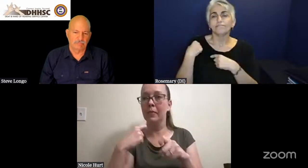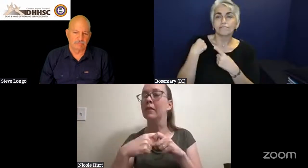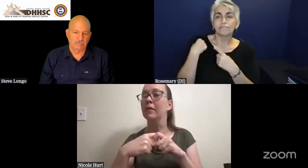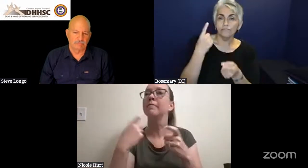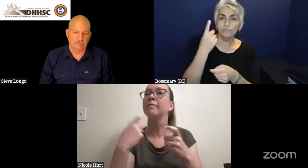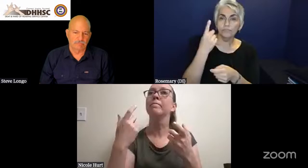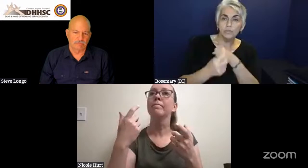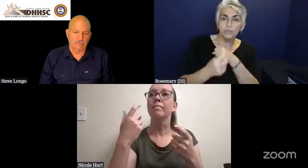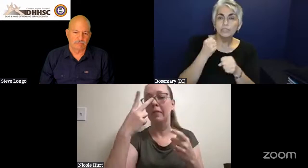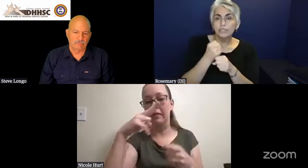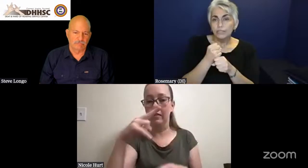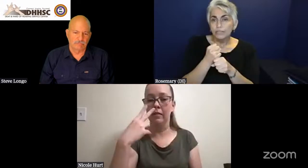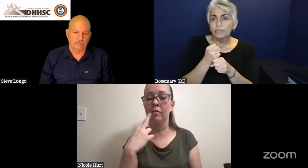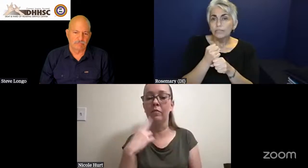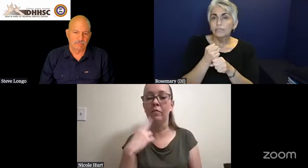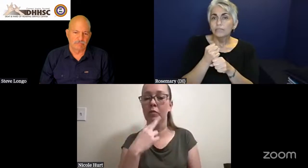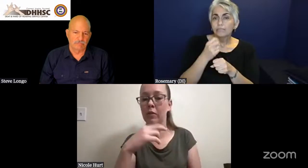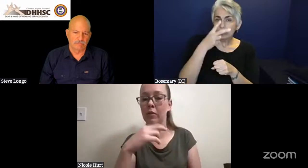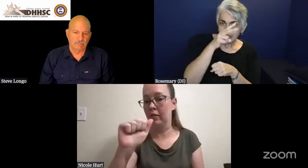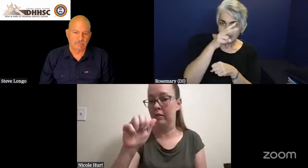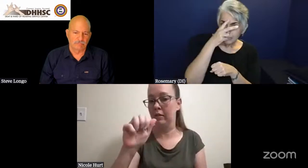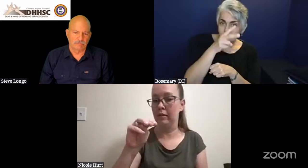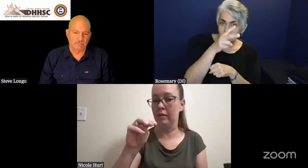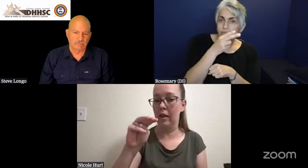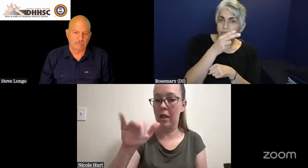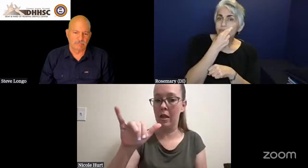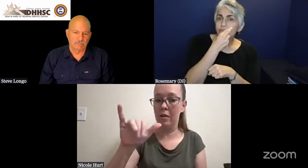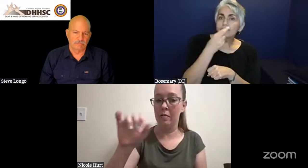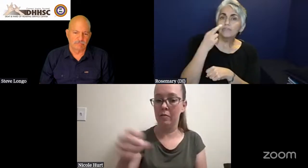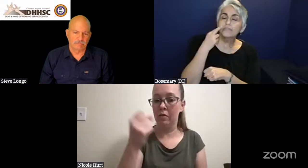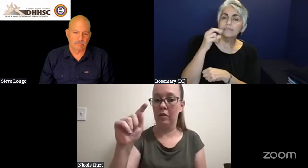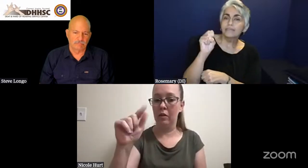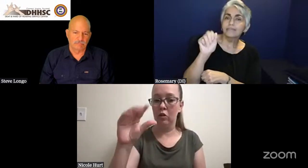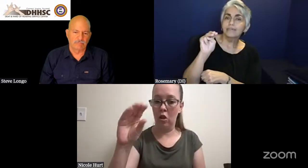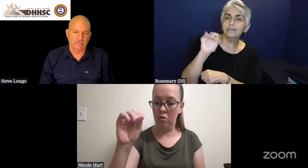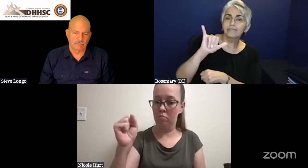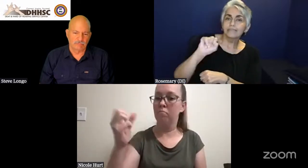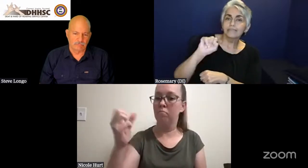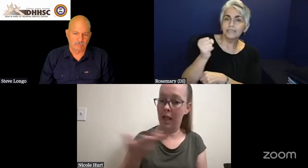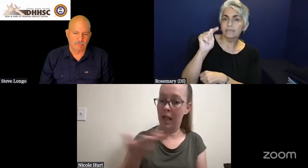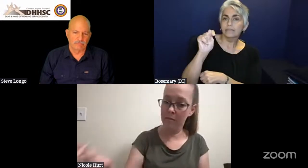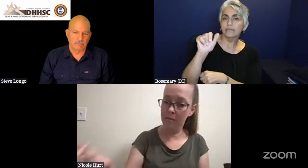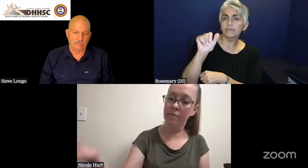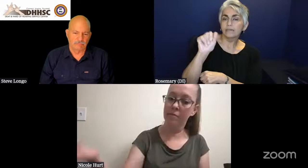ago, but the time has gone so fast, I can't believe we're coming up on it again.